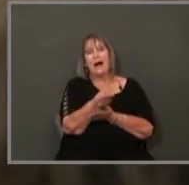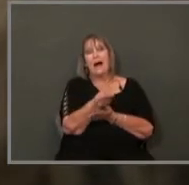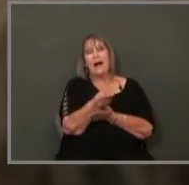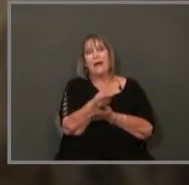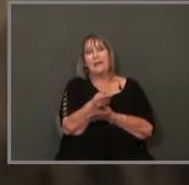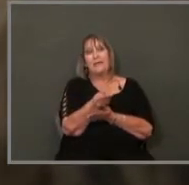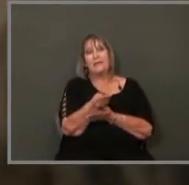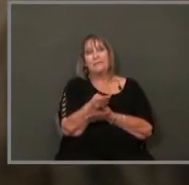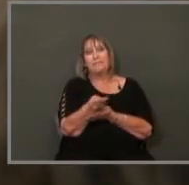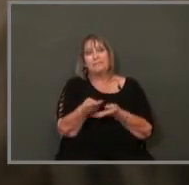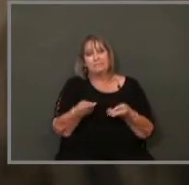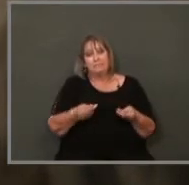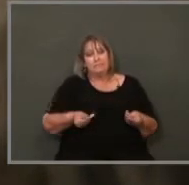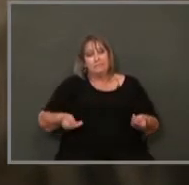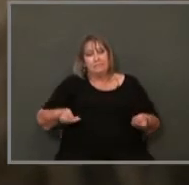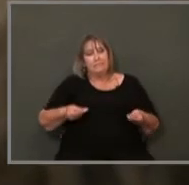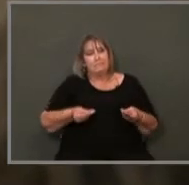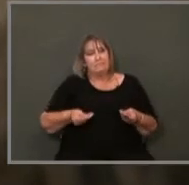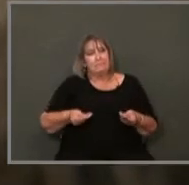domestic